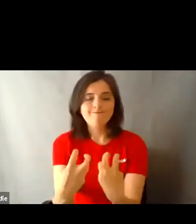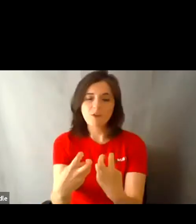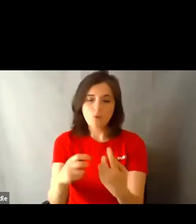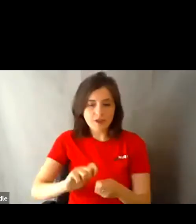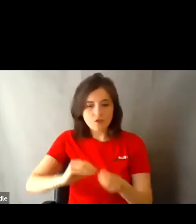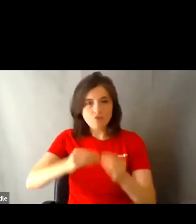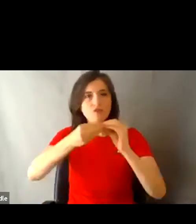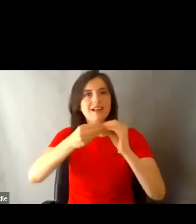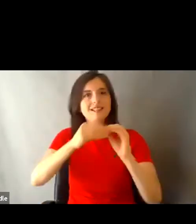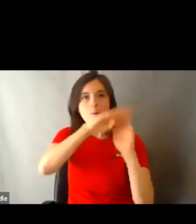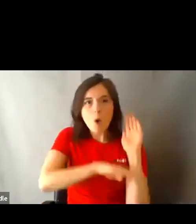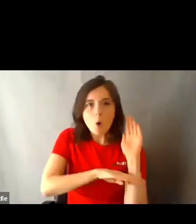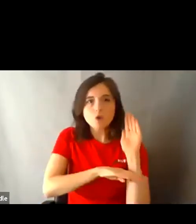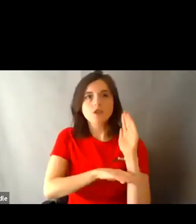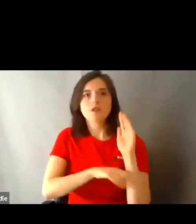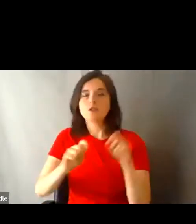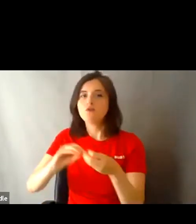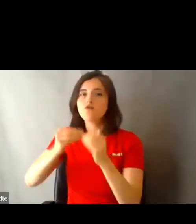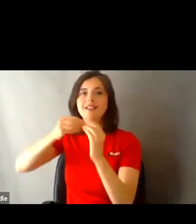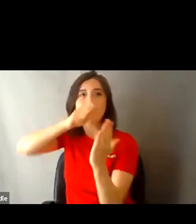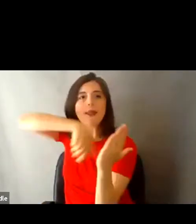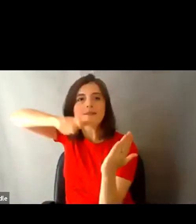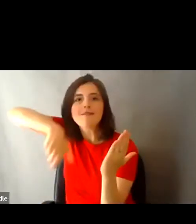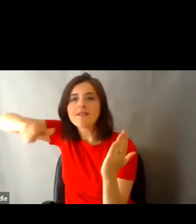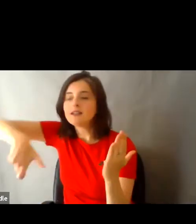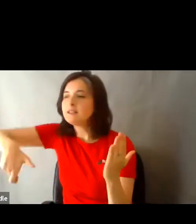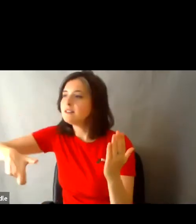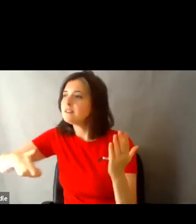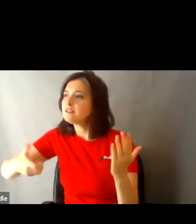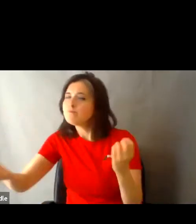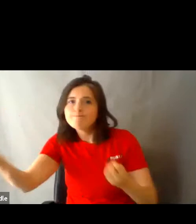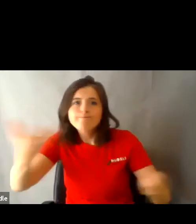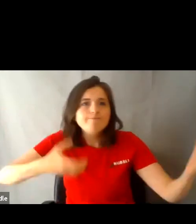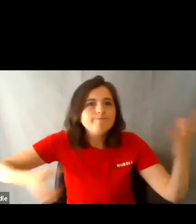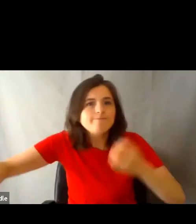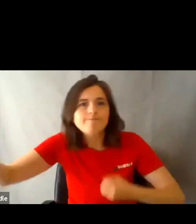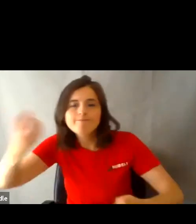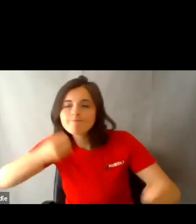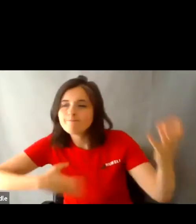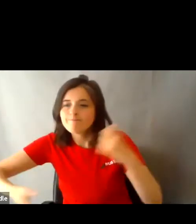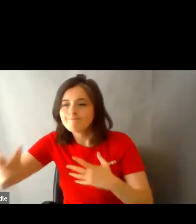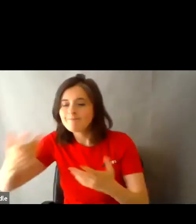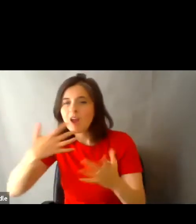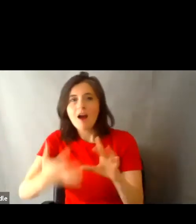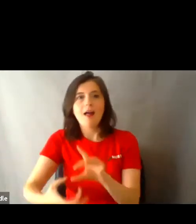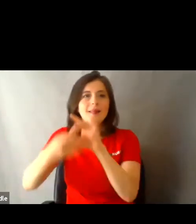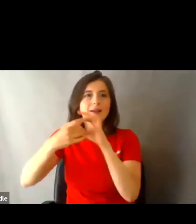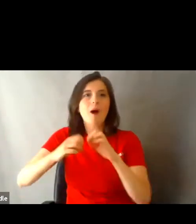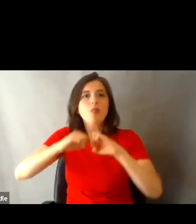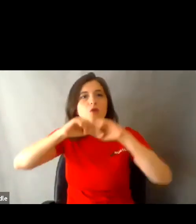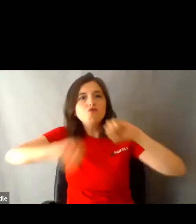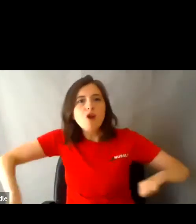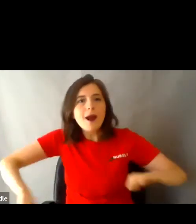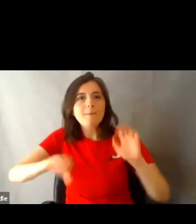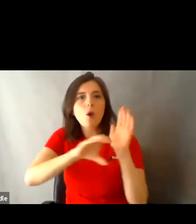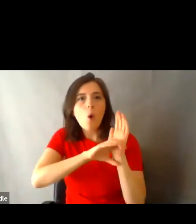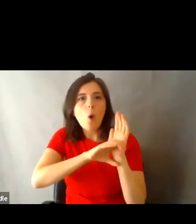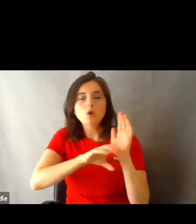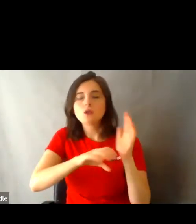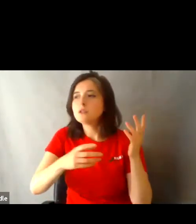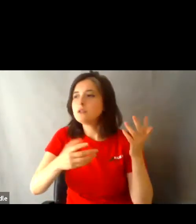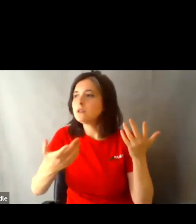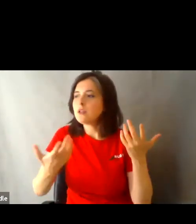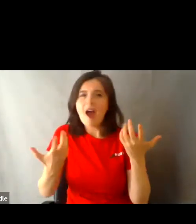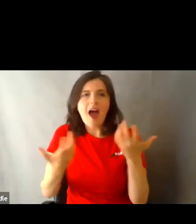wrote leaflets talking about all of the things that everyone can reel off now, things about the rate clause, things about